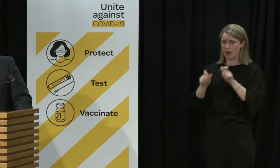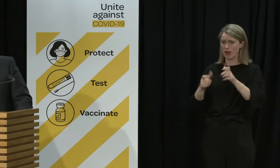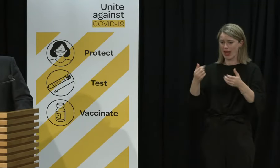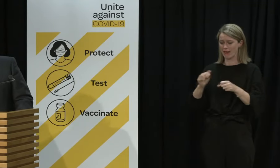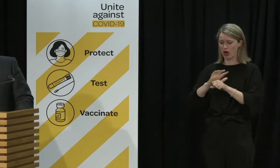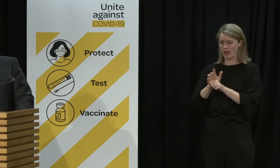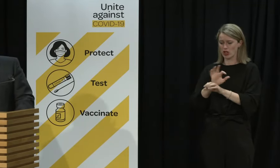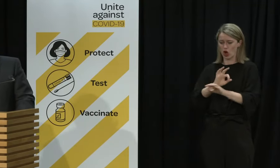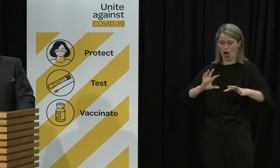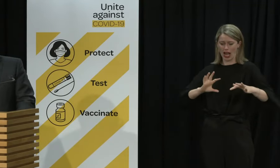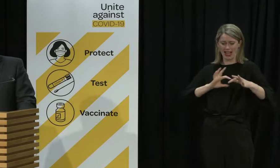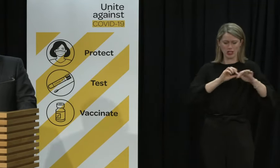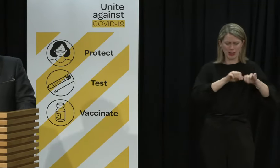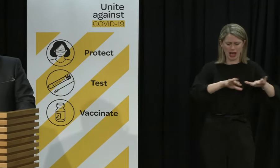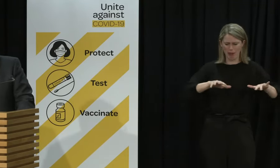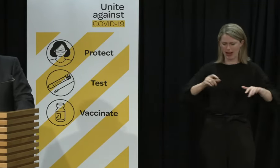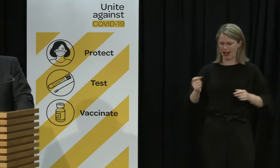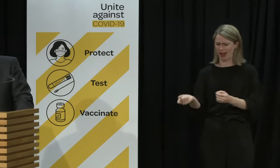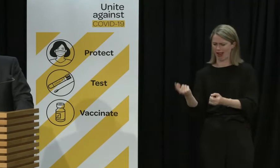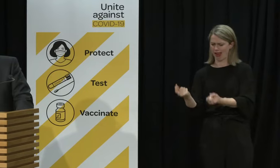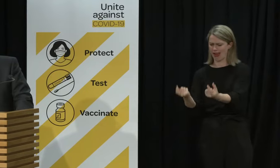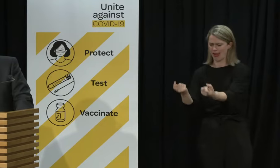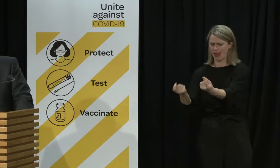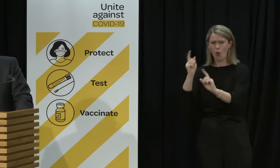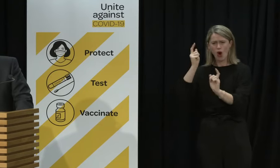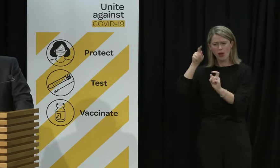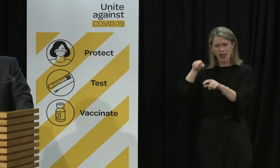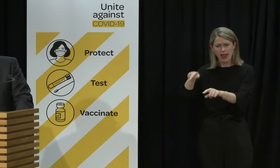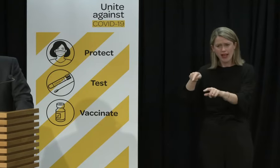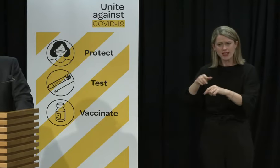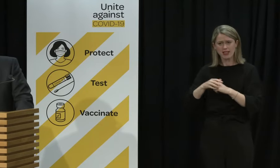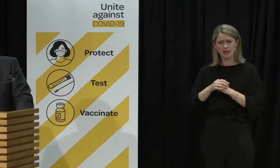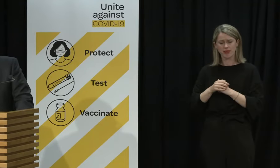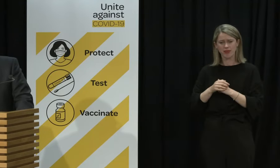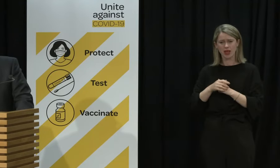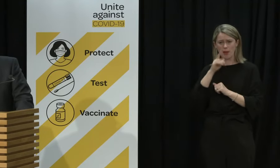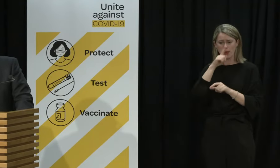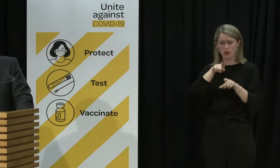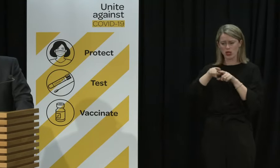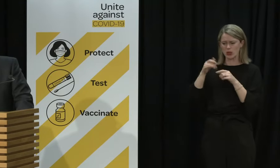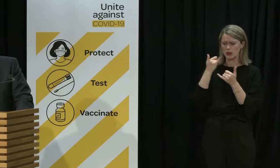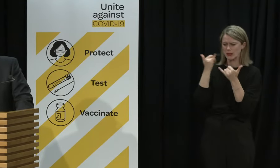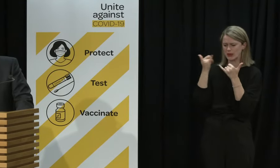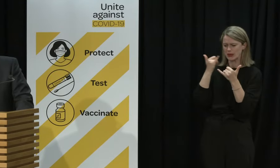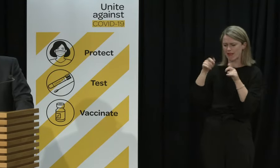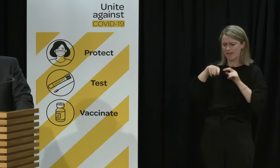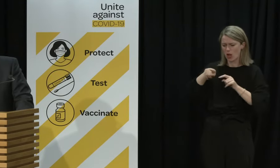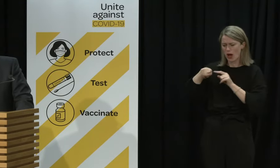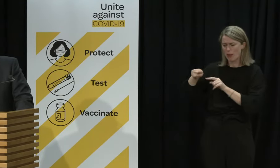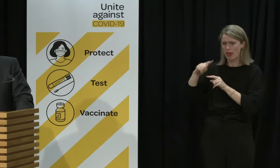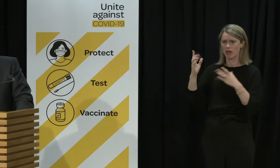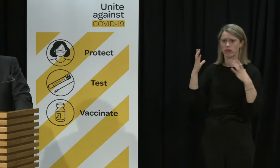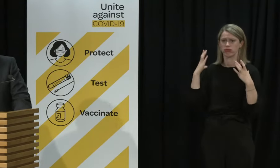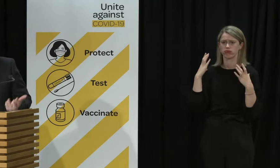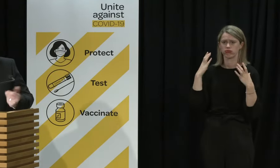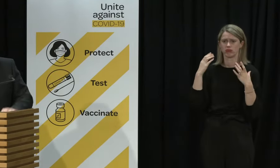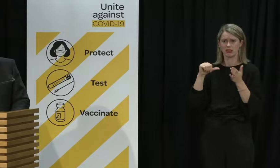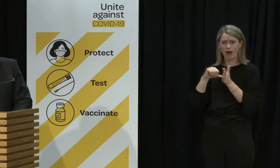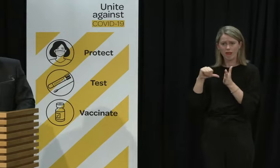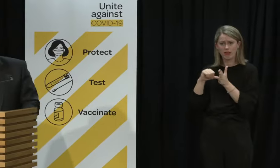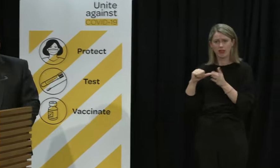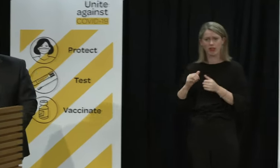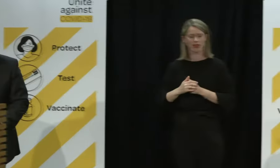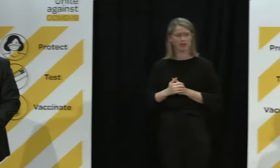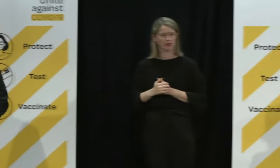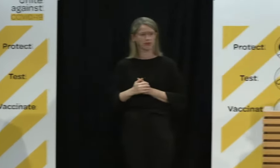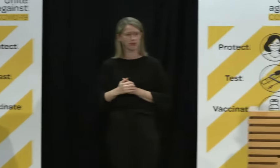cases? Are you kind of reaching the point where the contact tracers are starting to feel immense pressure? Can I just